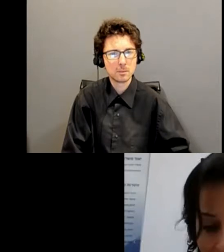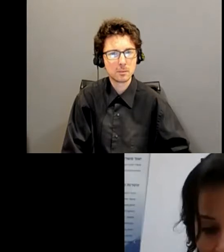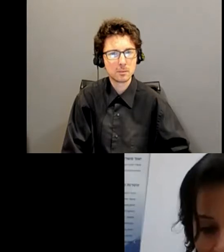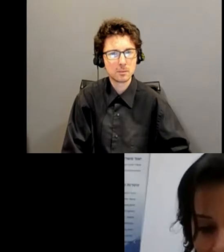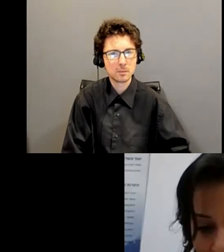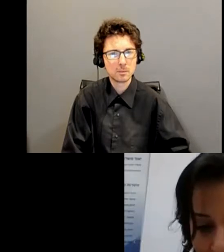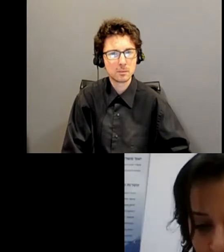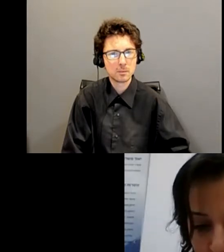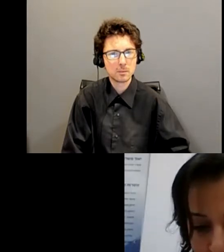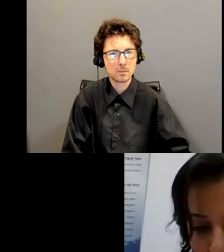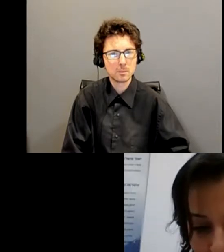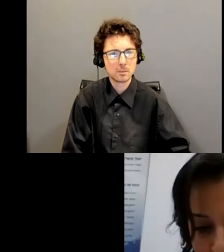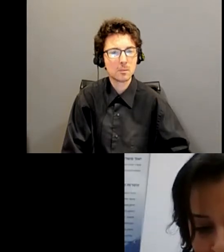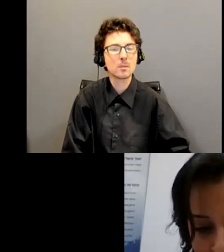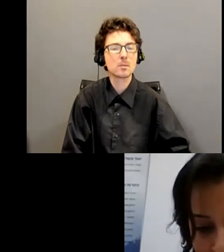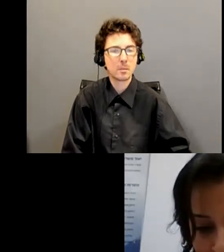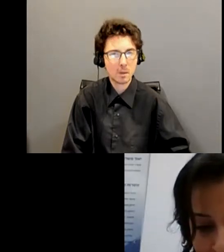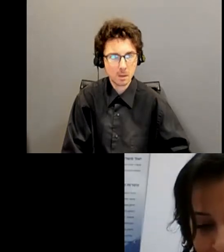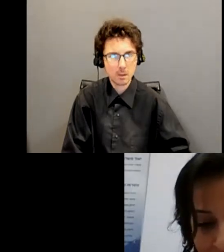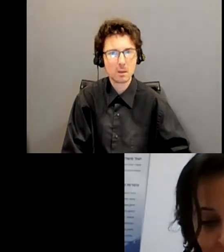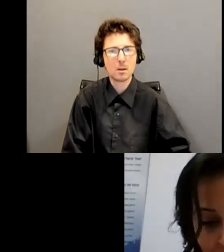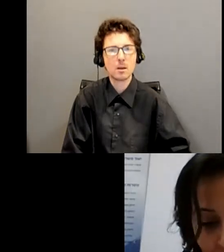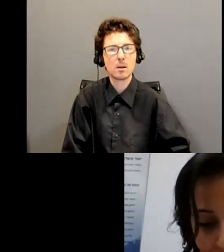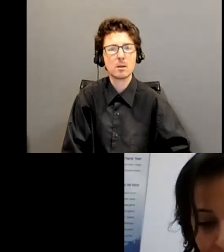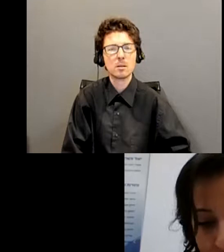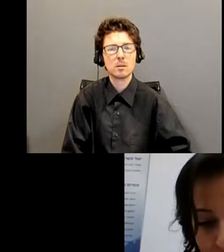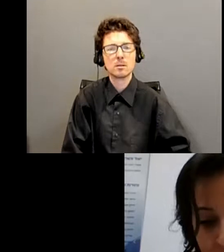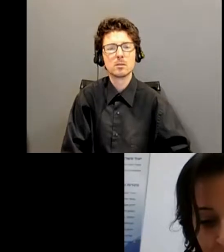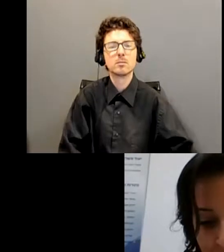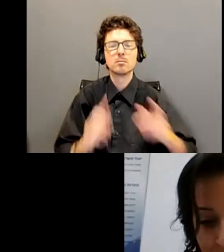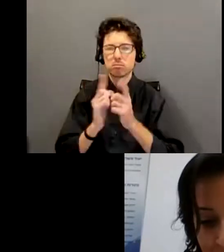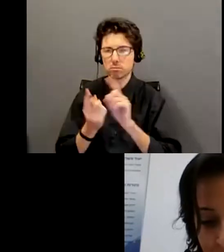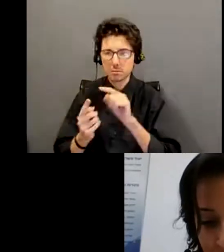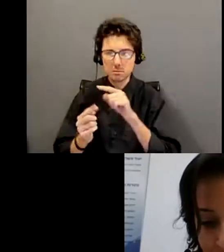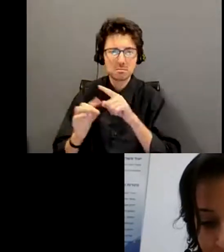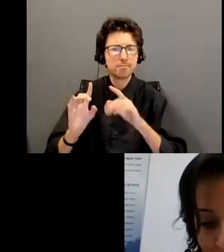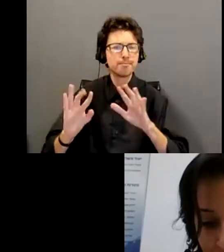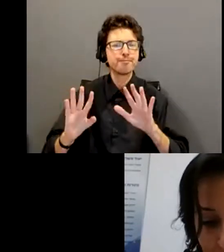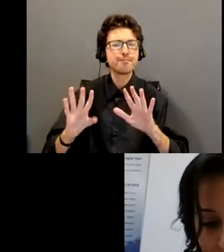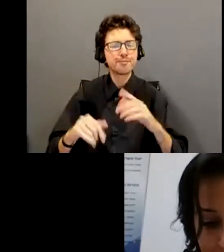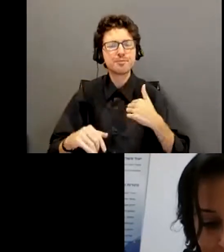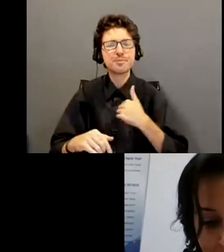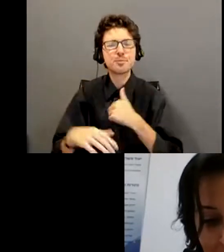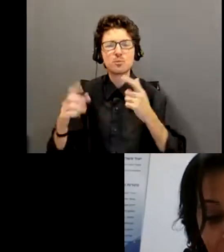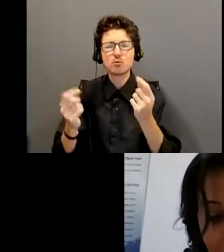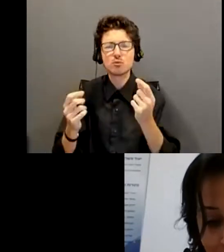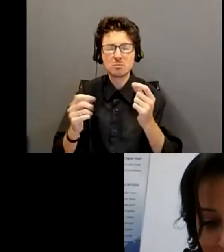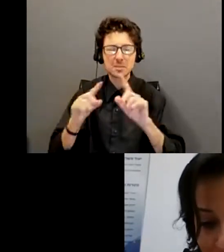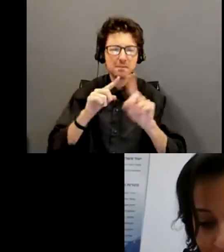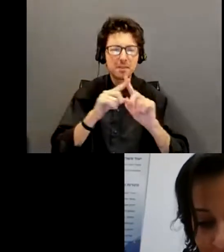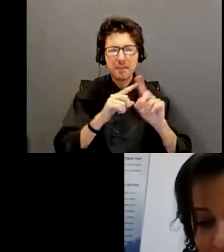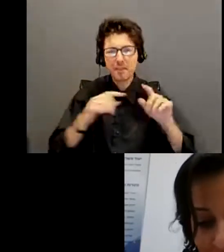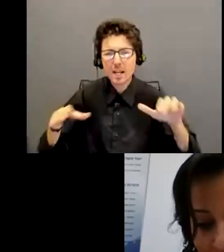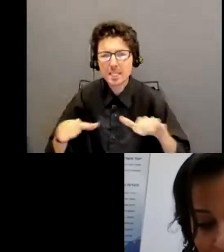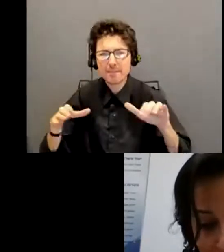In Beta Galgalim, we do many different activities, such as drawing, sports, cooking, and photography. But mostly I like olive